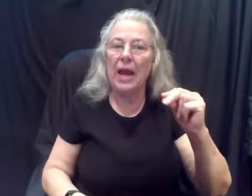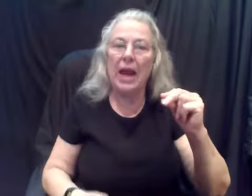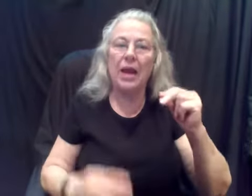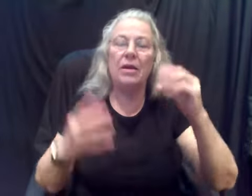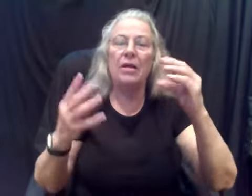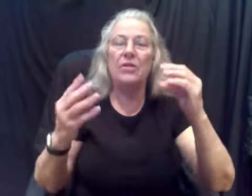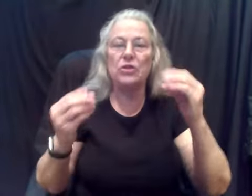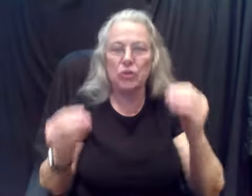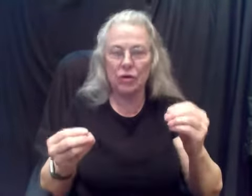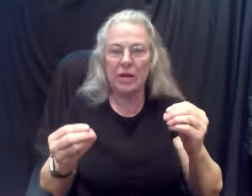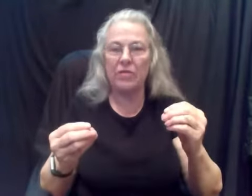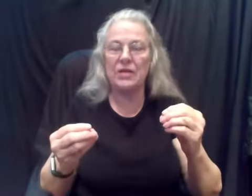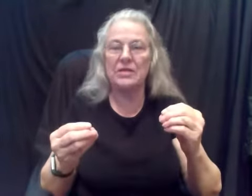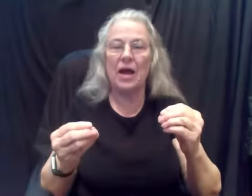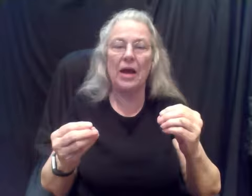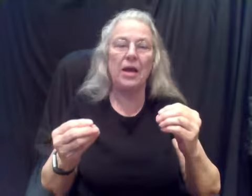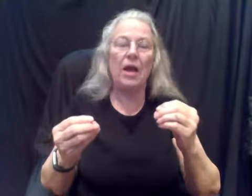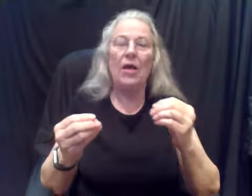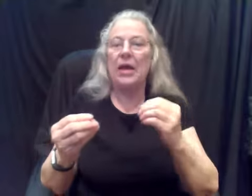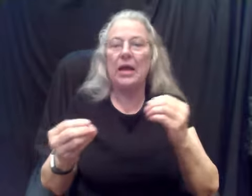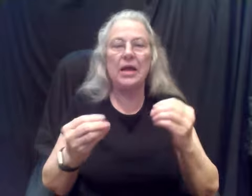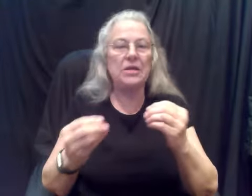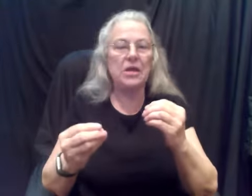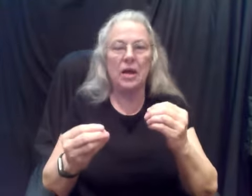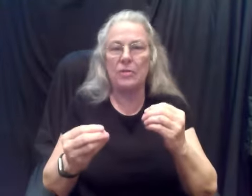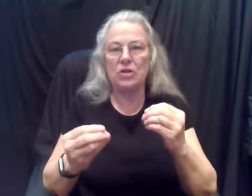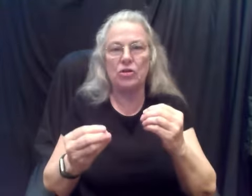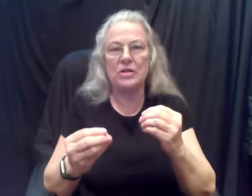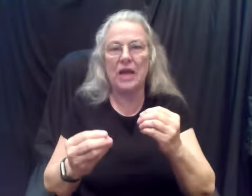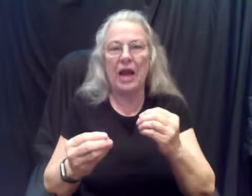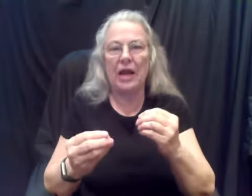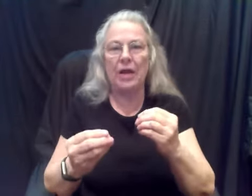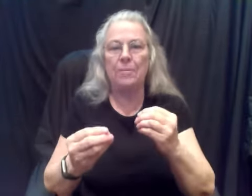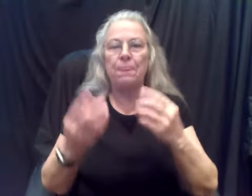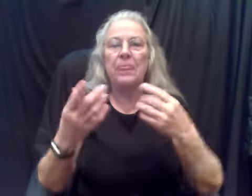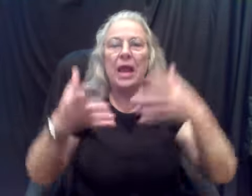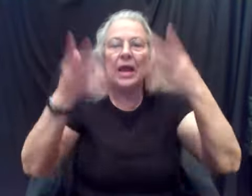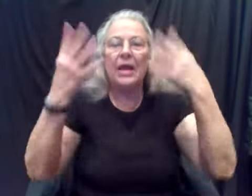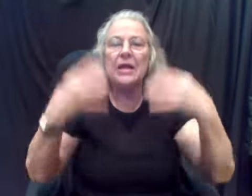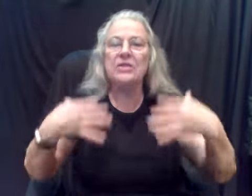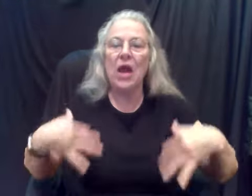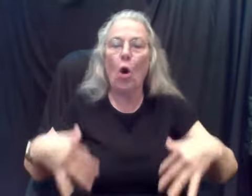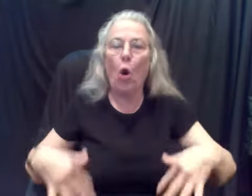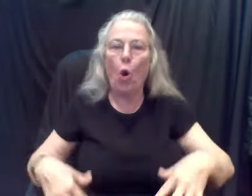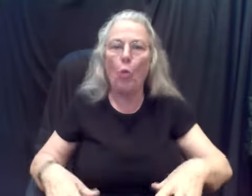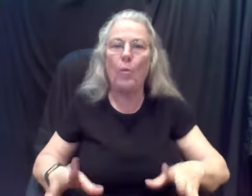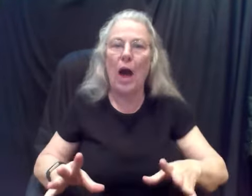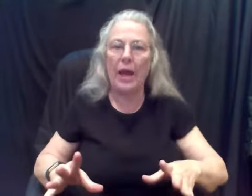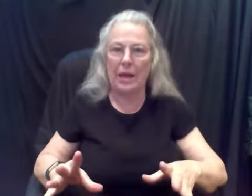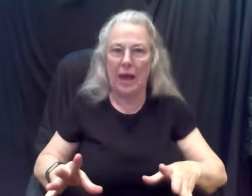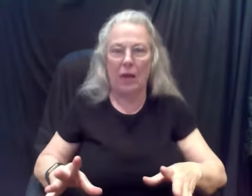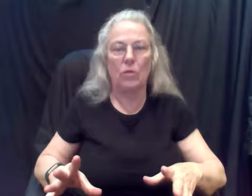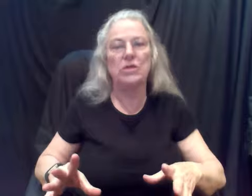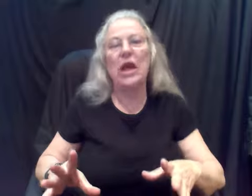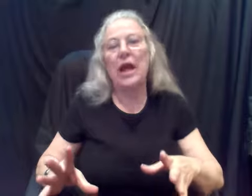hand, the strength of the sign. Anytime that you're signing, it is a whole body language, and